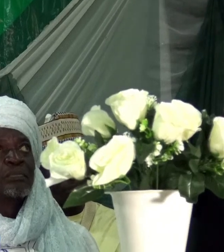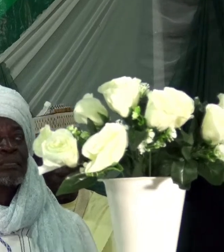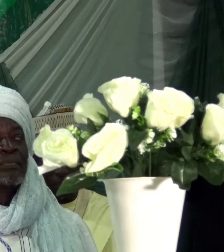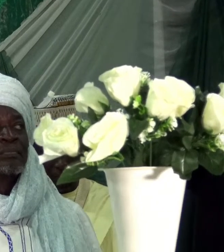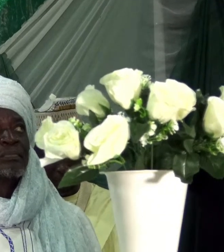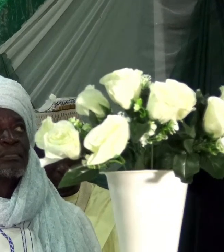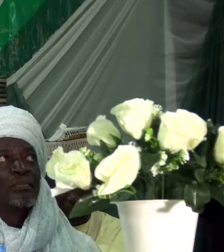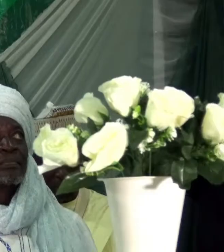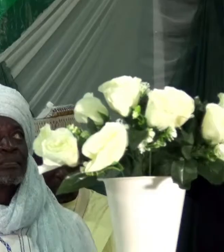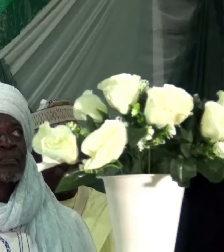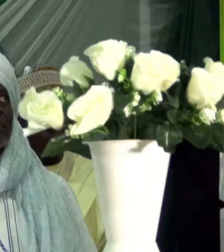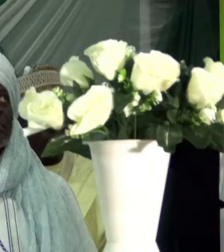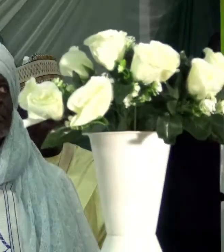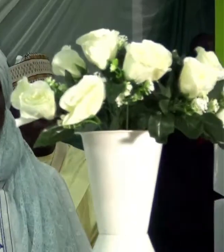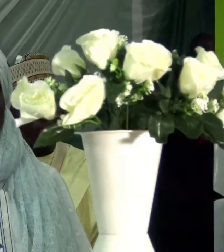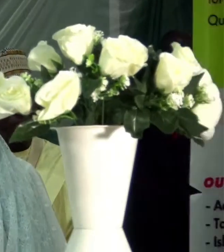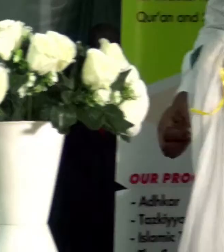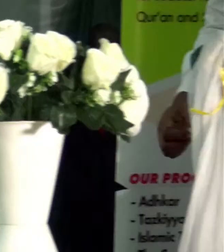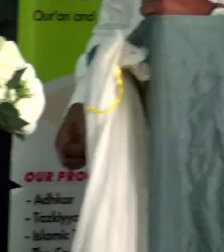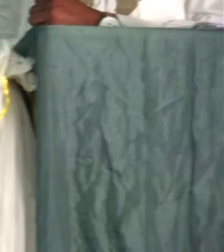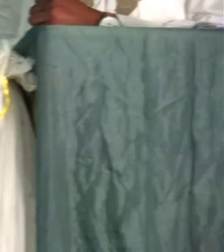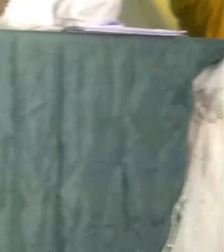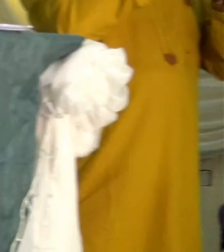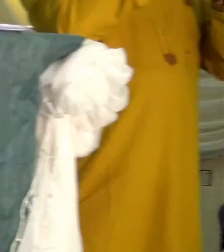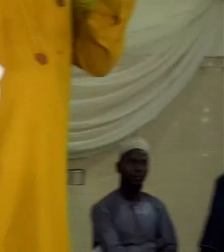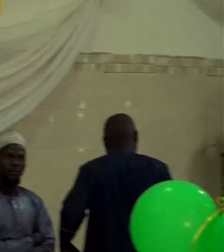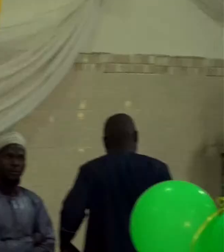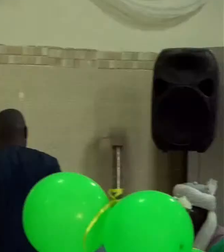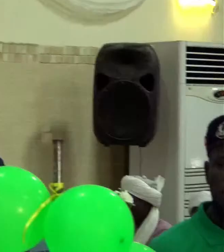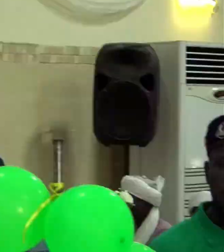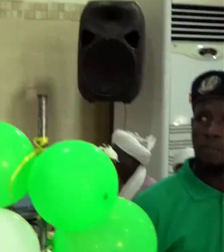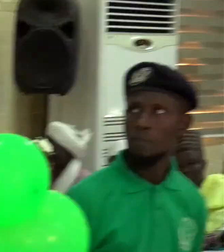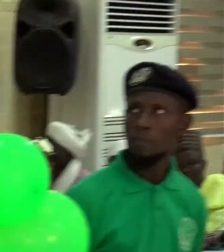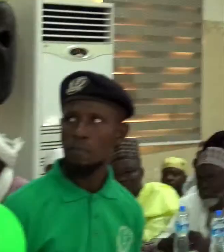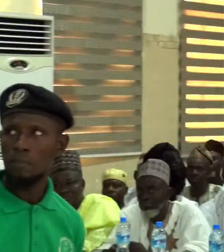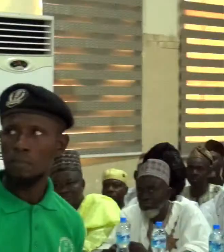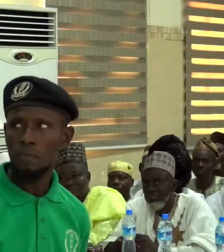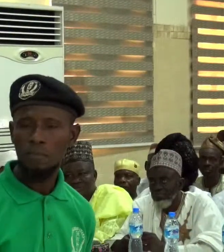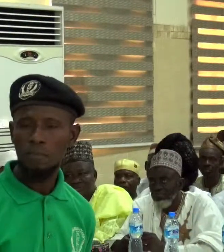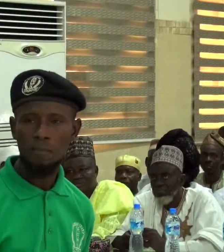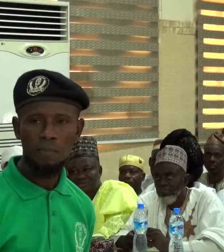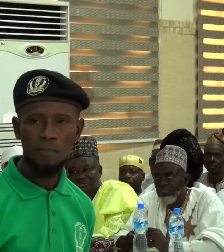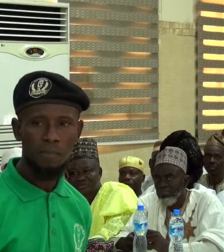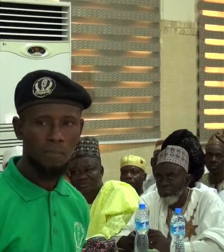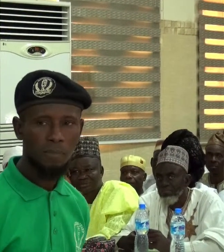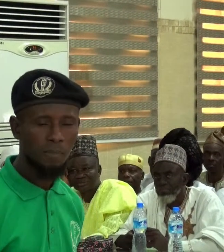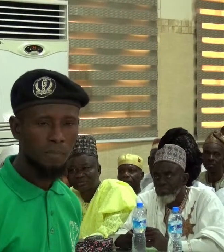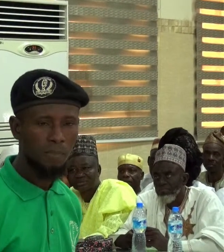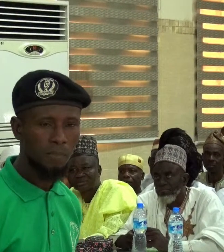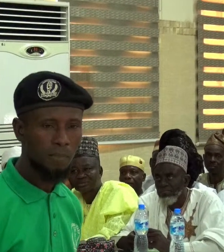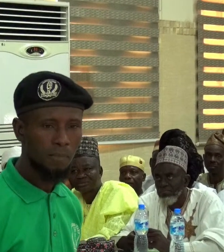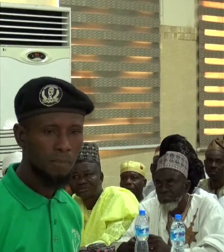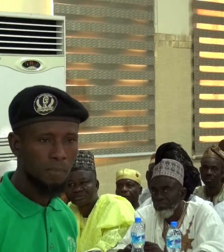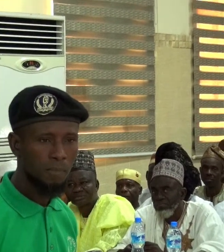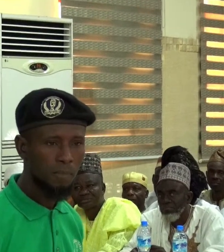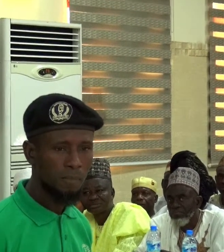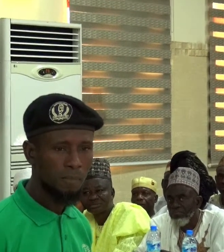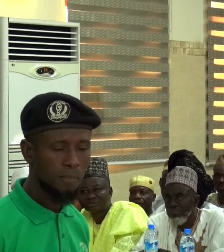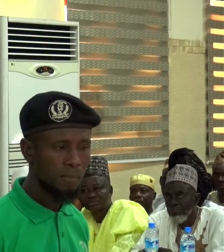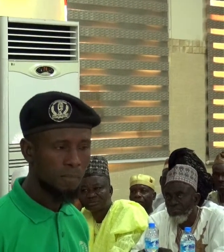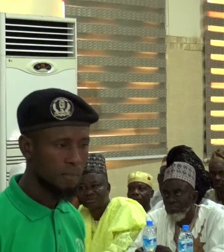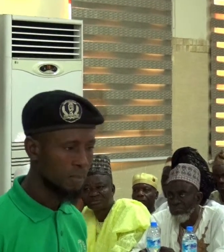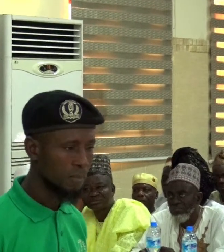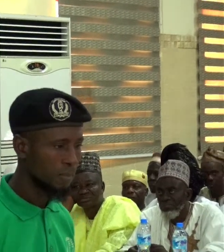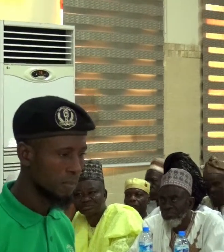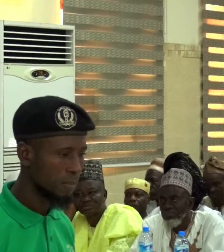ni tolorun ba soro safa sakat to ni kaila yakuna dula tambene la duya emi kun. It is just for the society to benefit